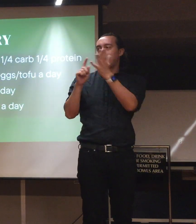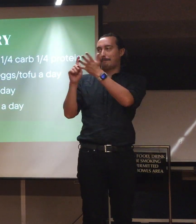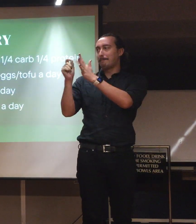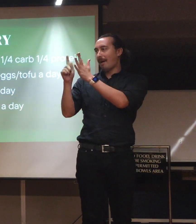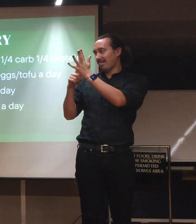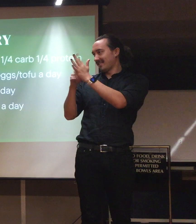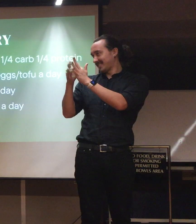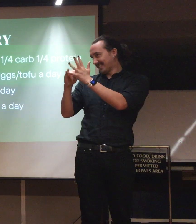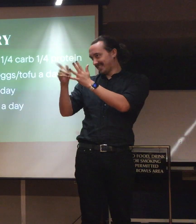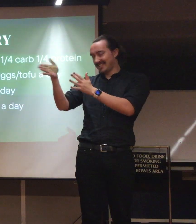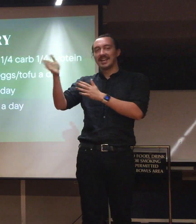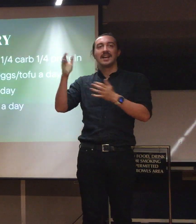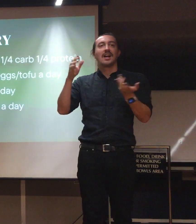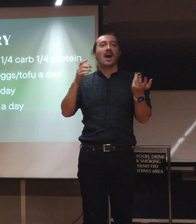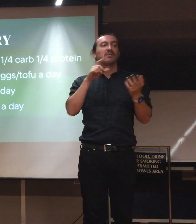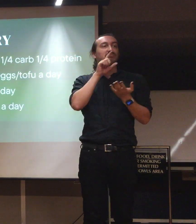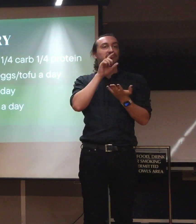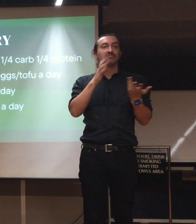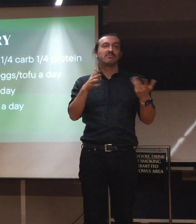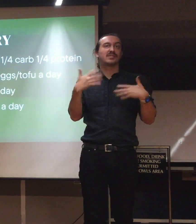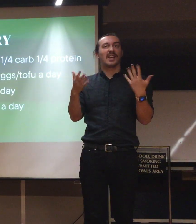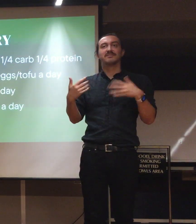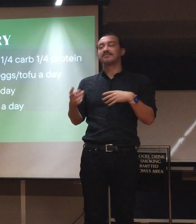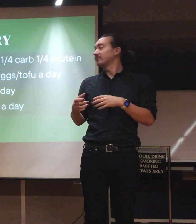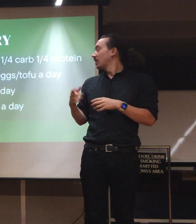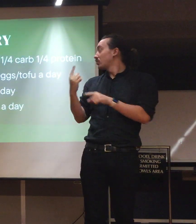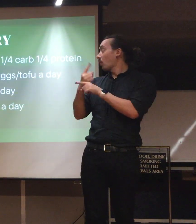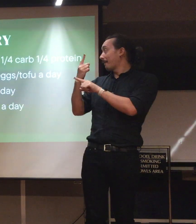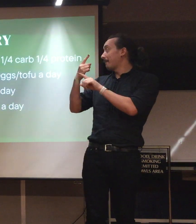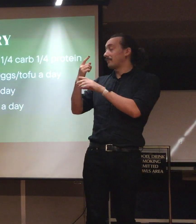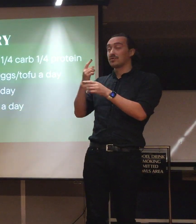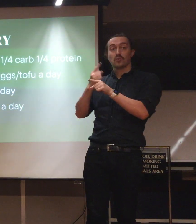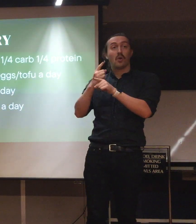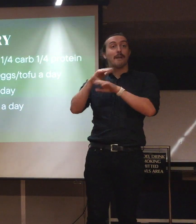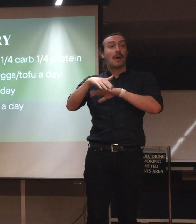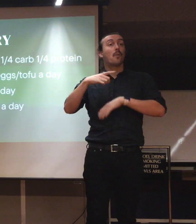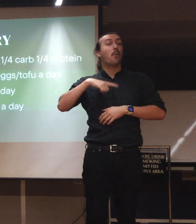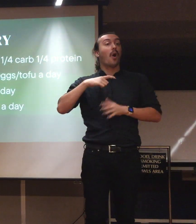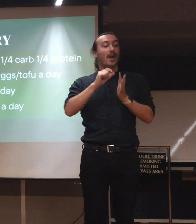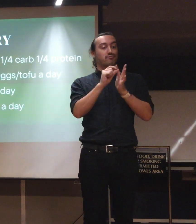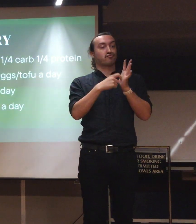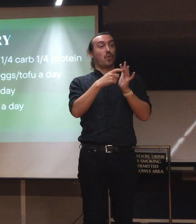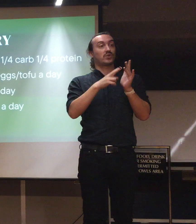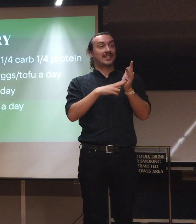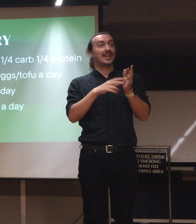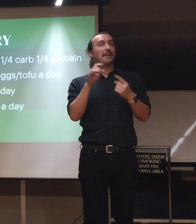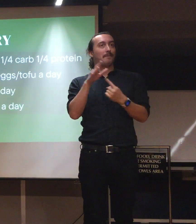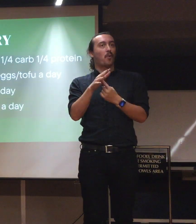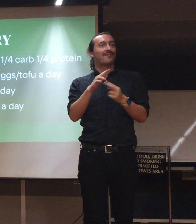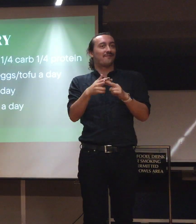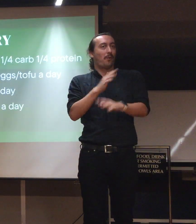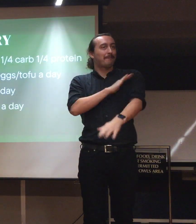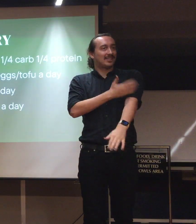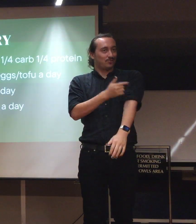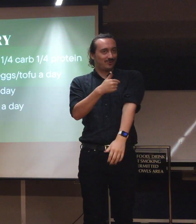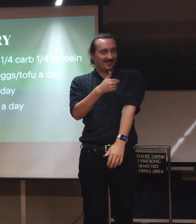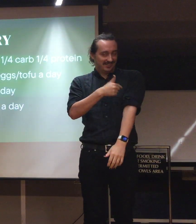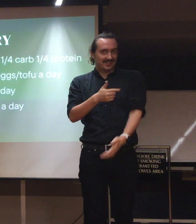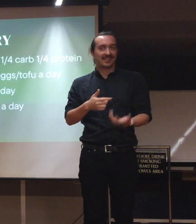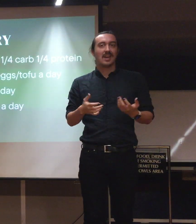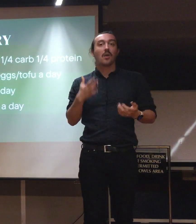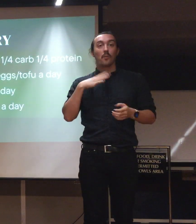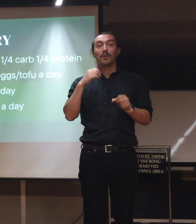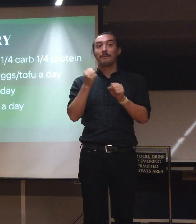those. We talked about why protein is important for our muscles. We want to aim for 3 serves a